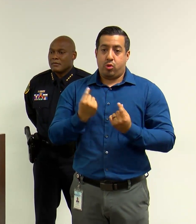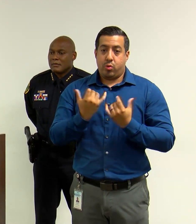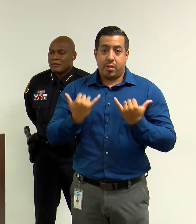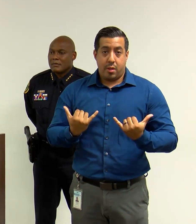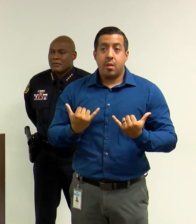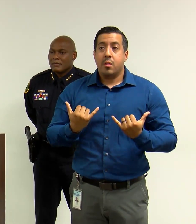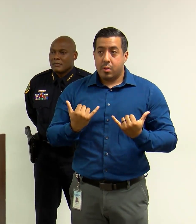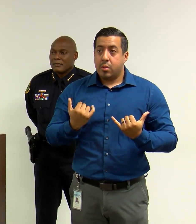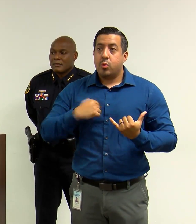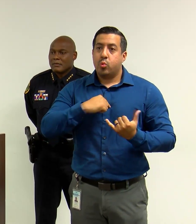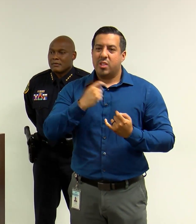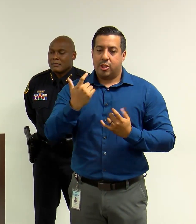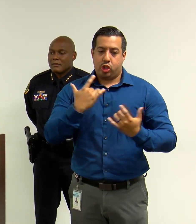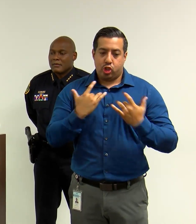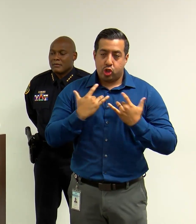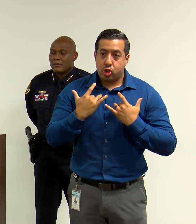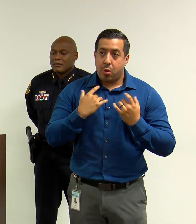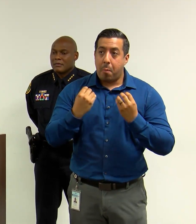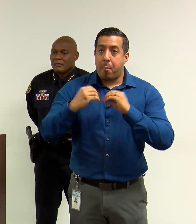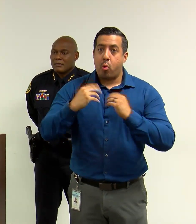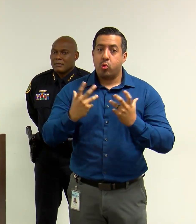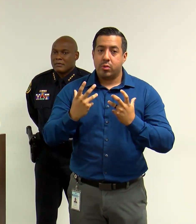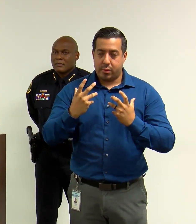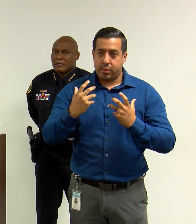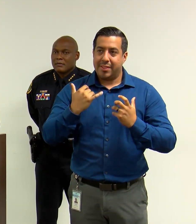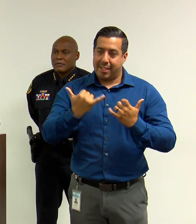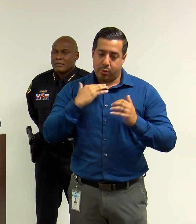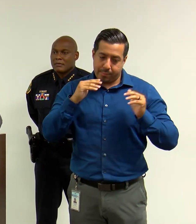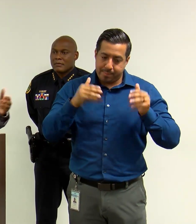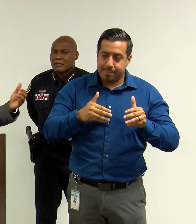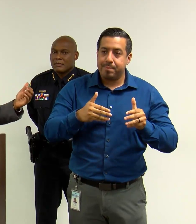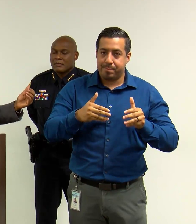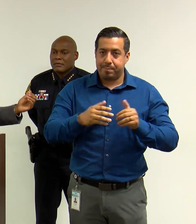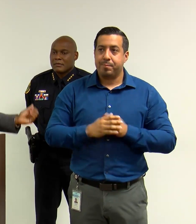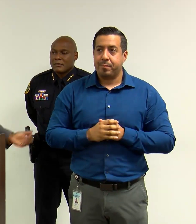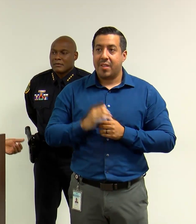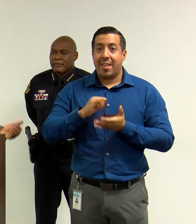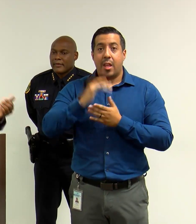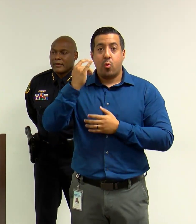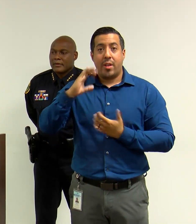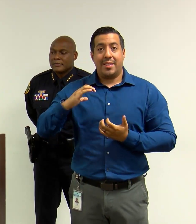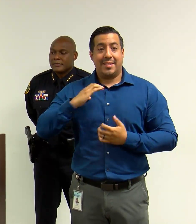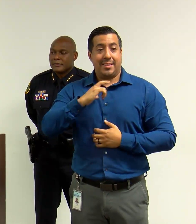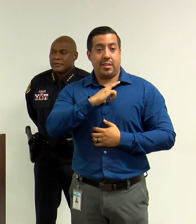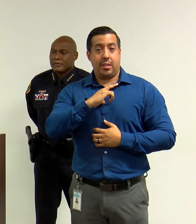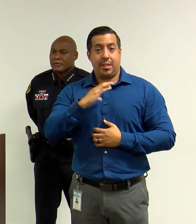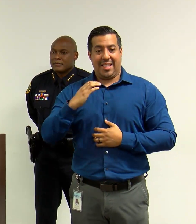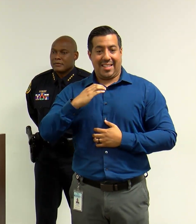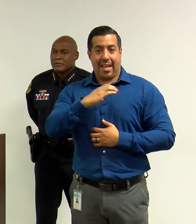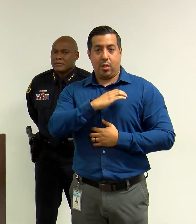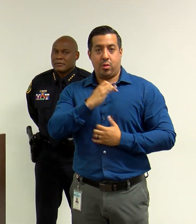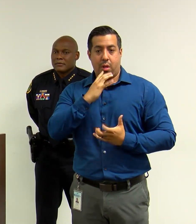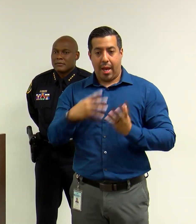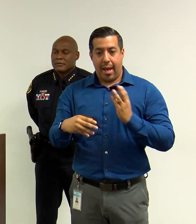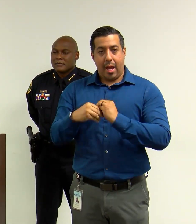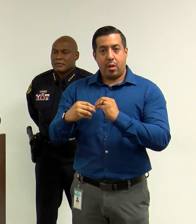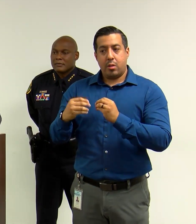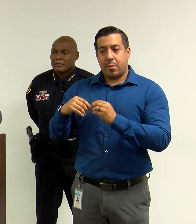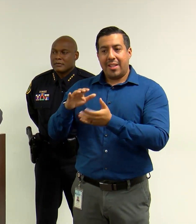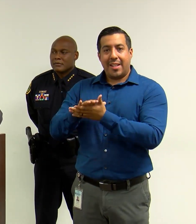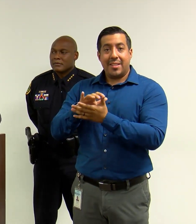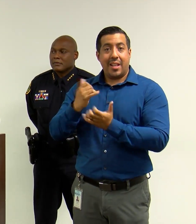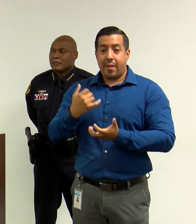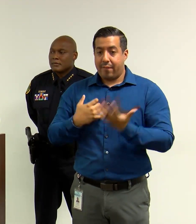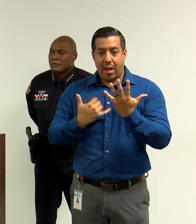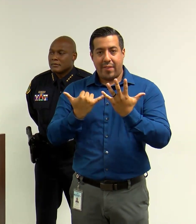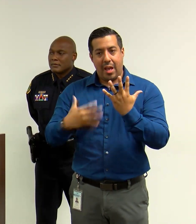This is what concerns people the most. And so we're being very intentional. That's why City Council voted to add another cadet class. Instead of 5, now